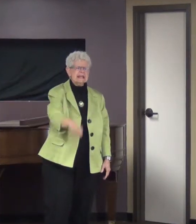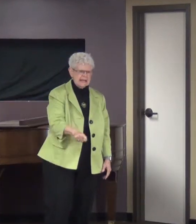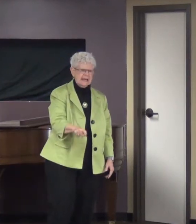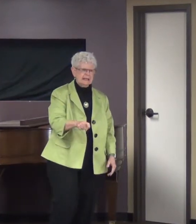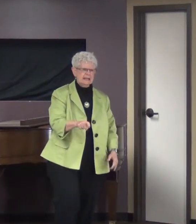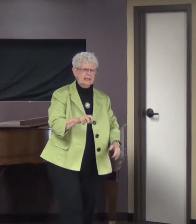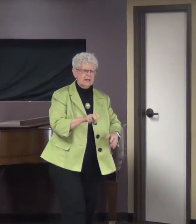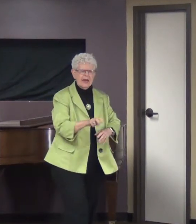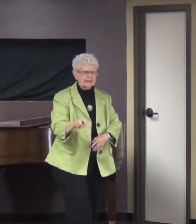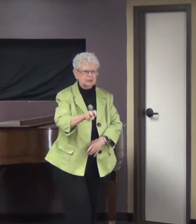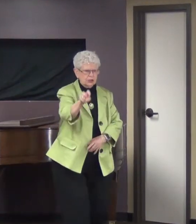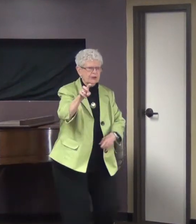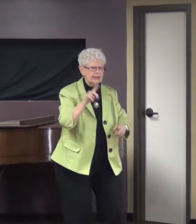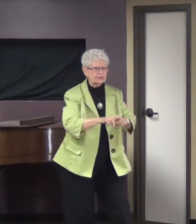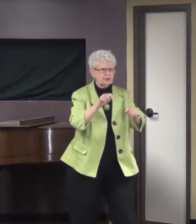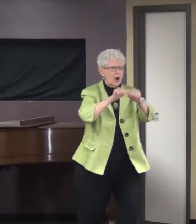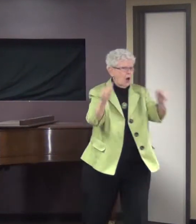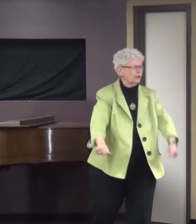need that journey to the altar.